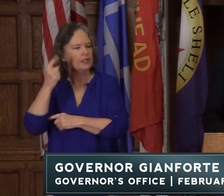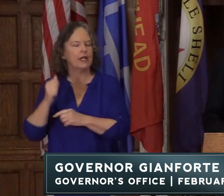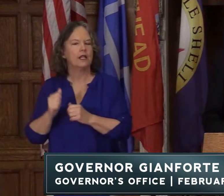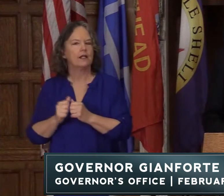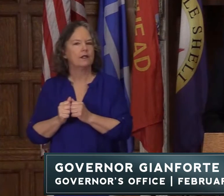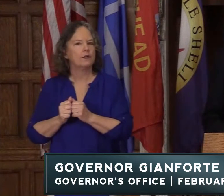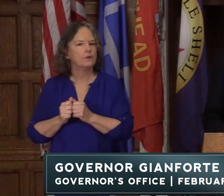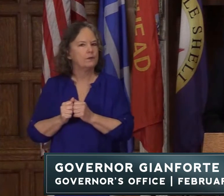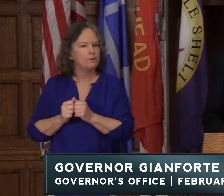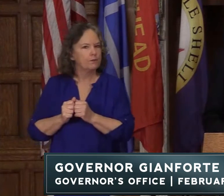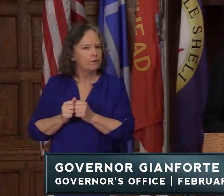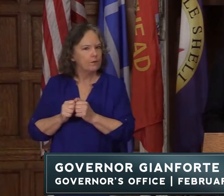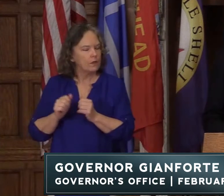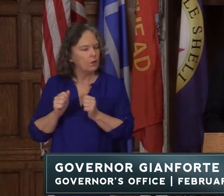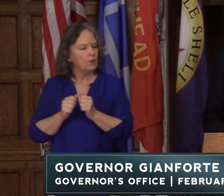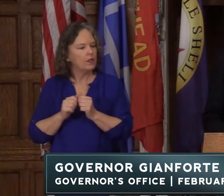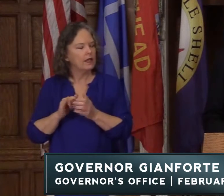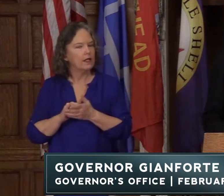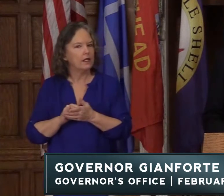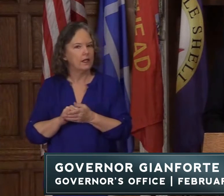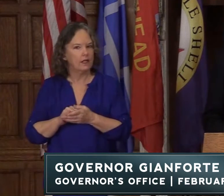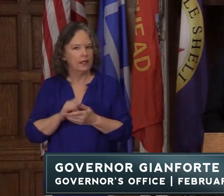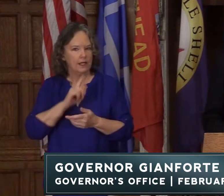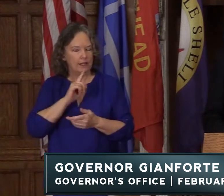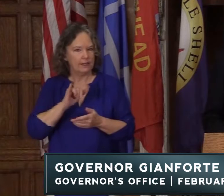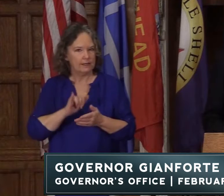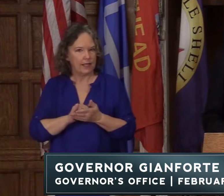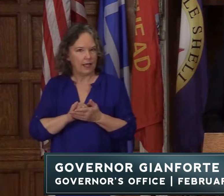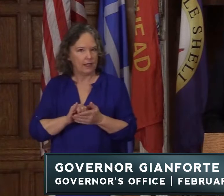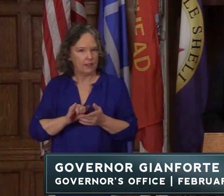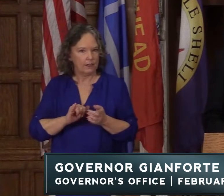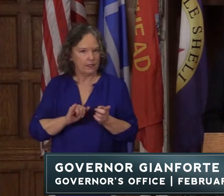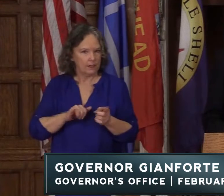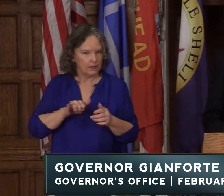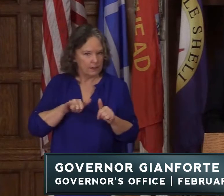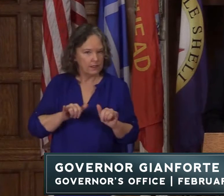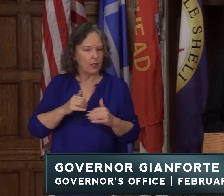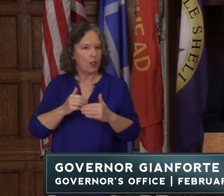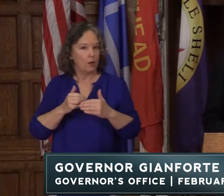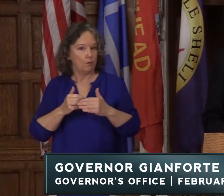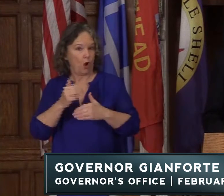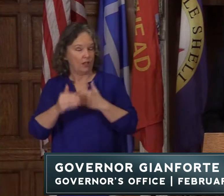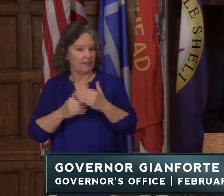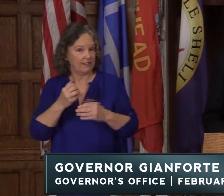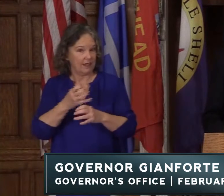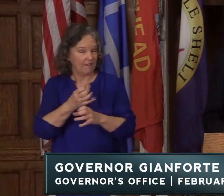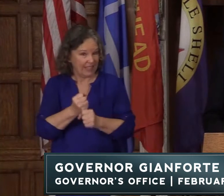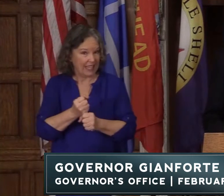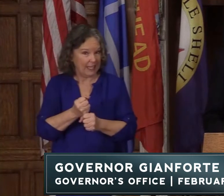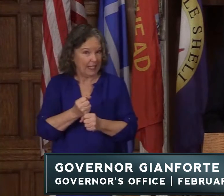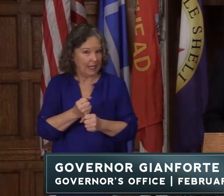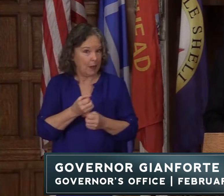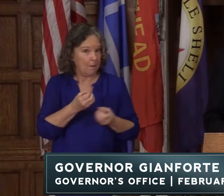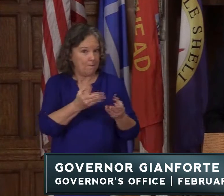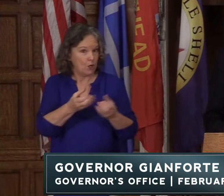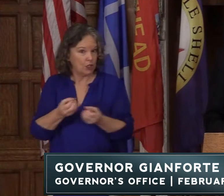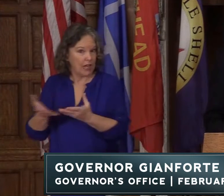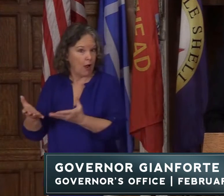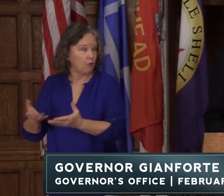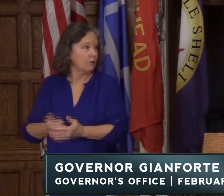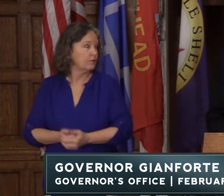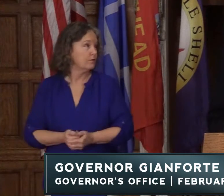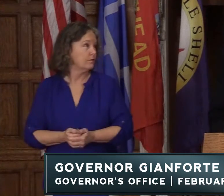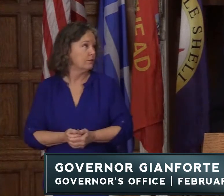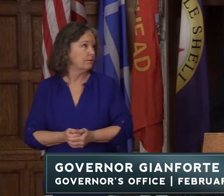vaccine that Montana has gotten but not administered, is that just, it's still in the process of being pushed out, or kind of better understanding what's happened with